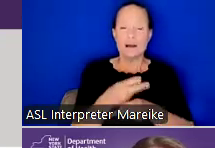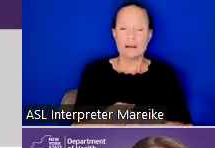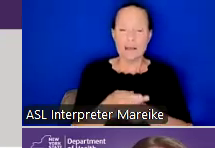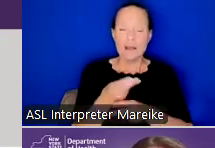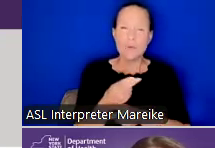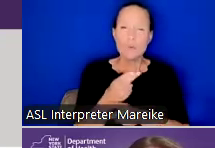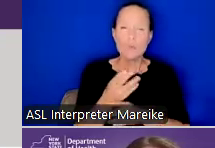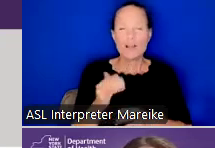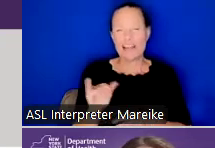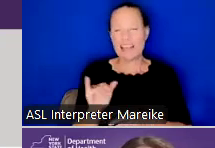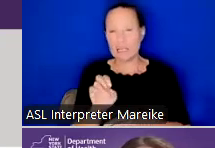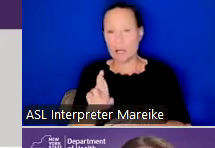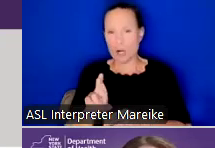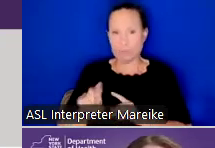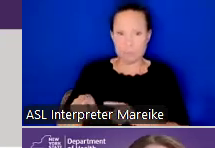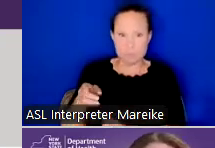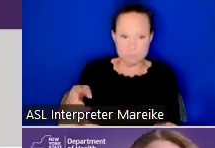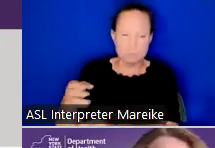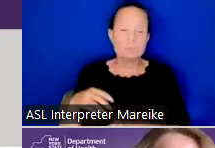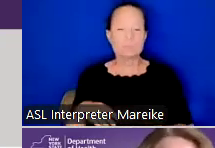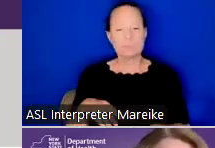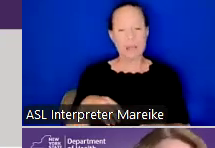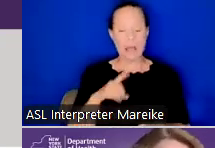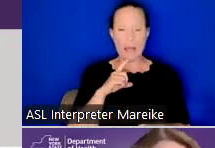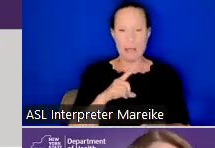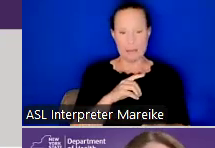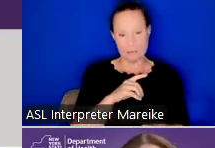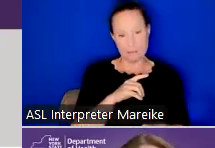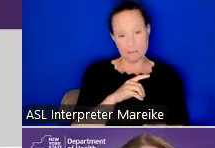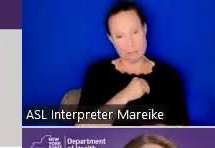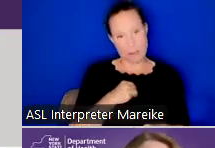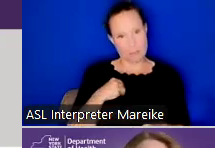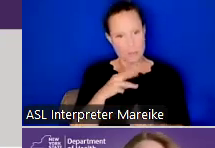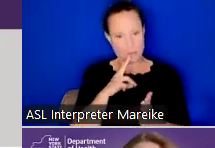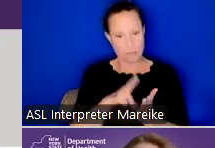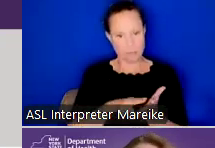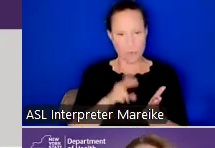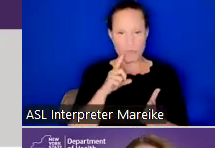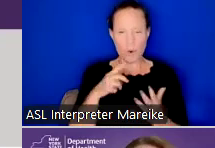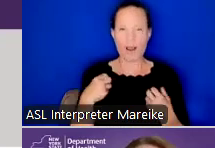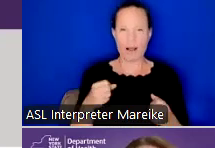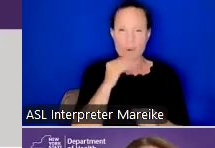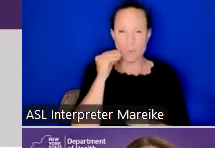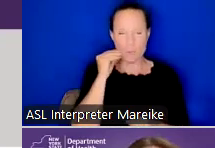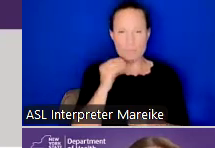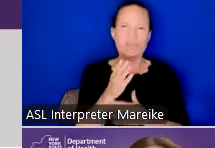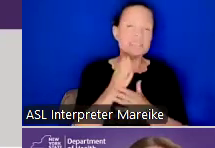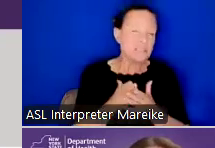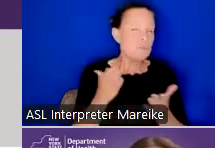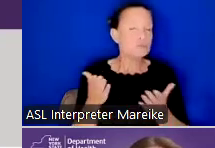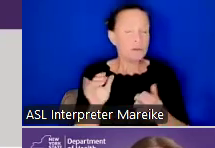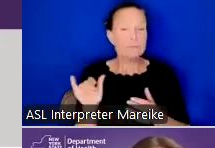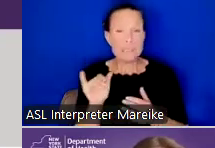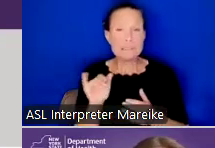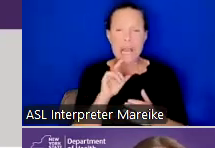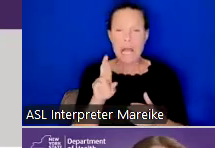stays, and Medicaid members enrolled in health home. Certain services, like remediation services,